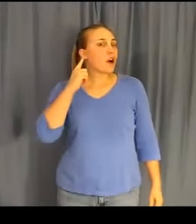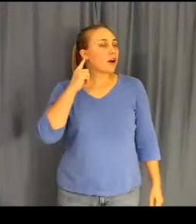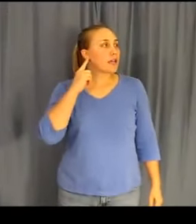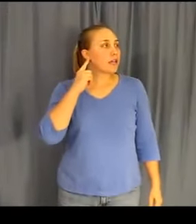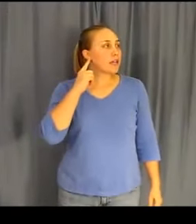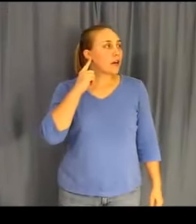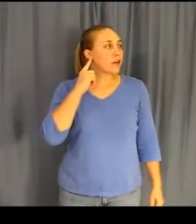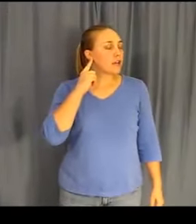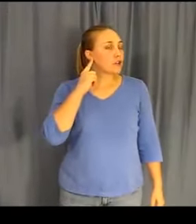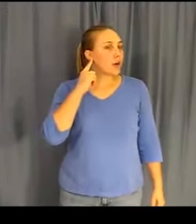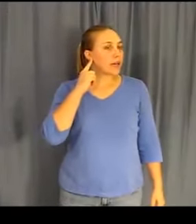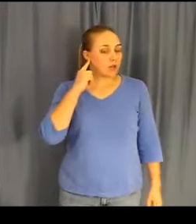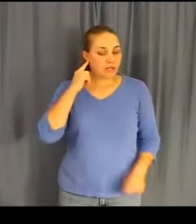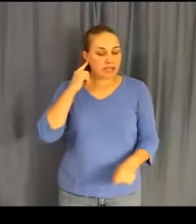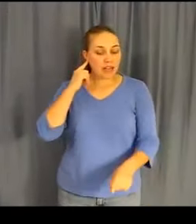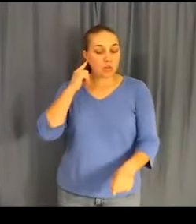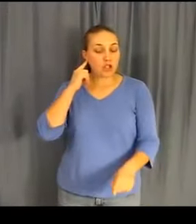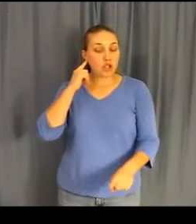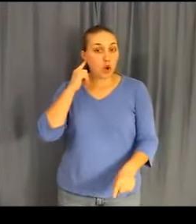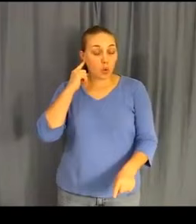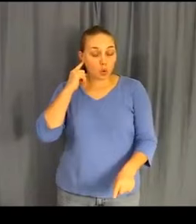our finger to our ear. We're signing the word gold